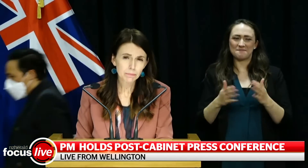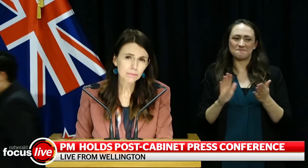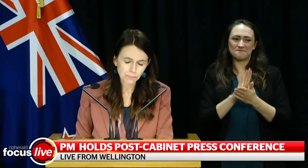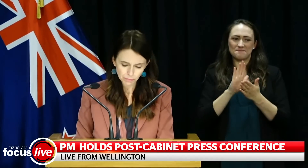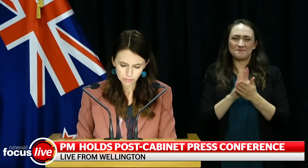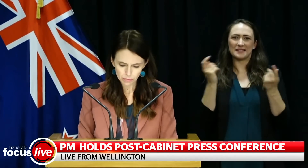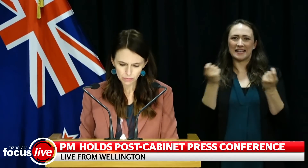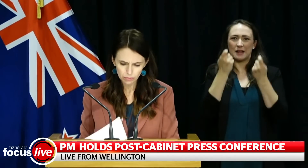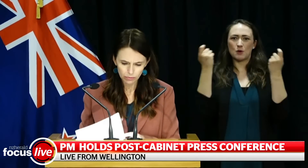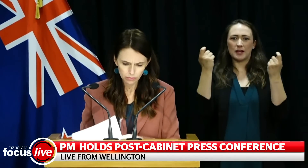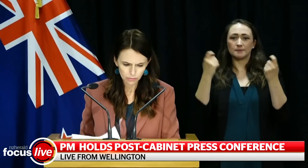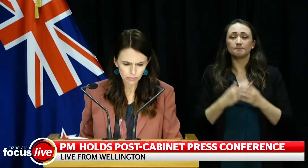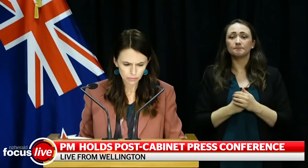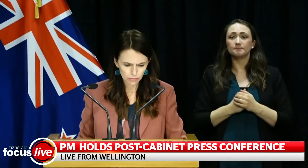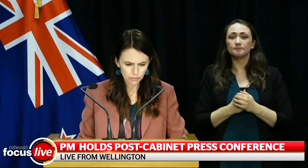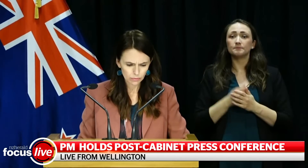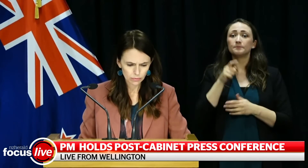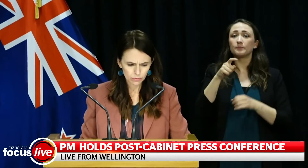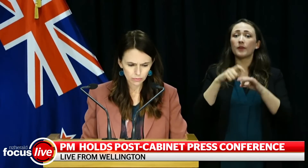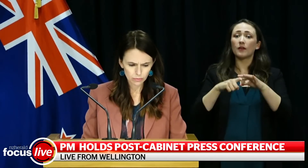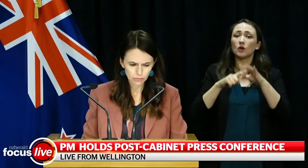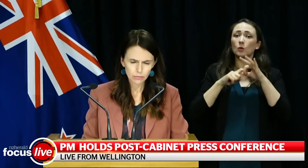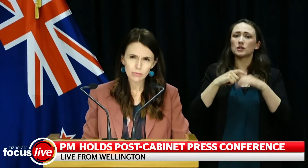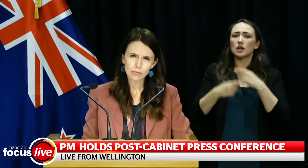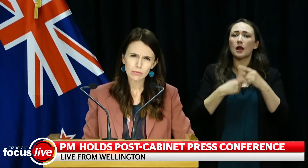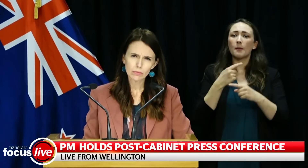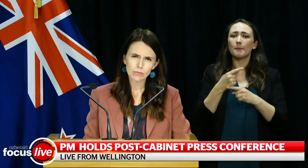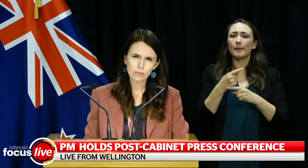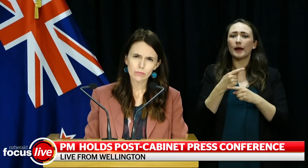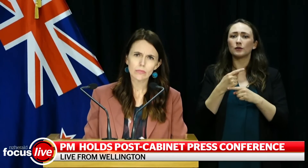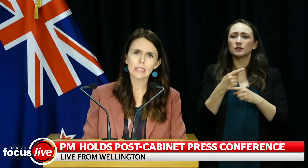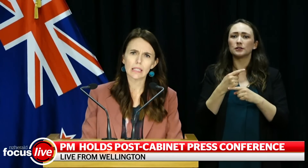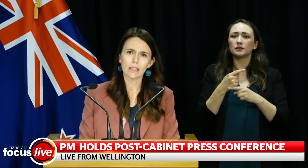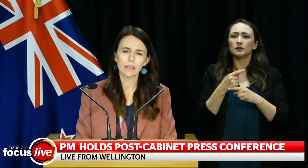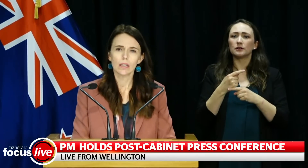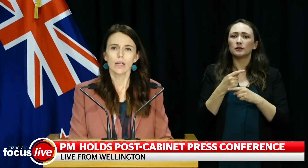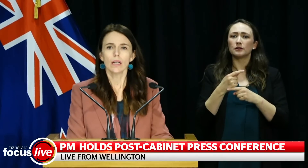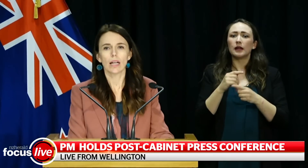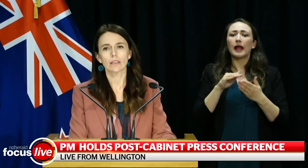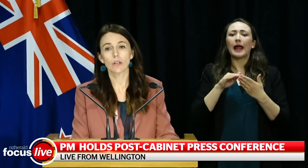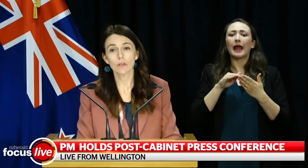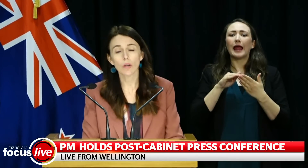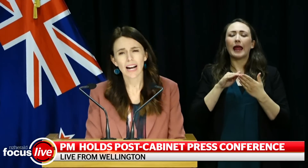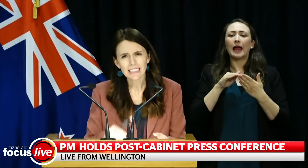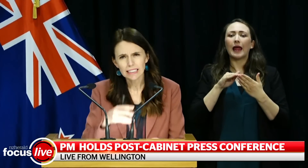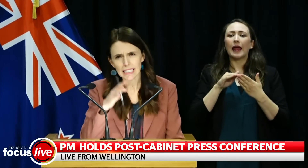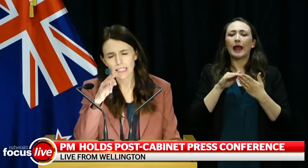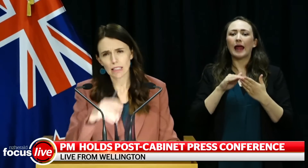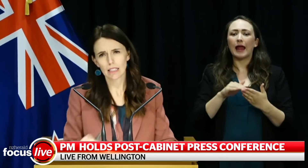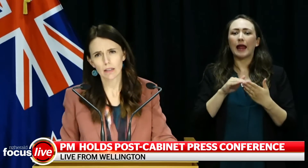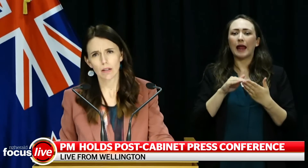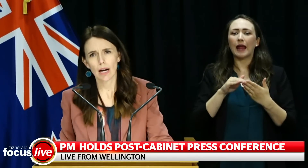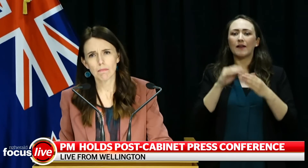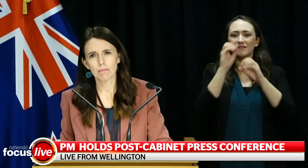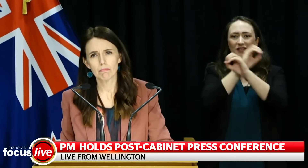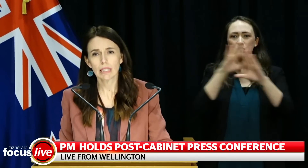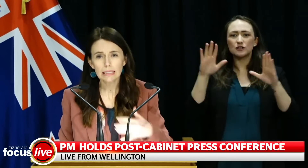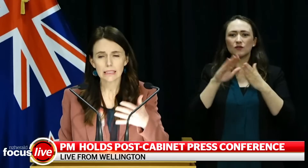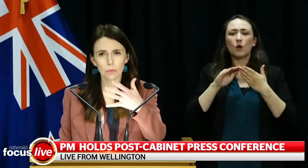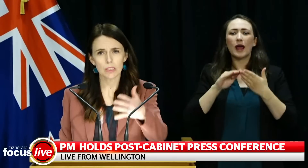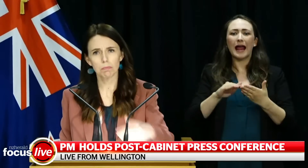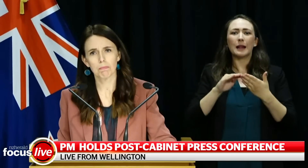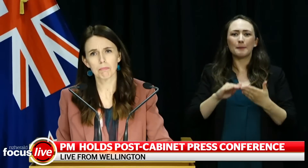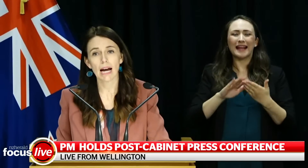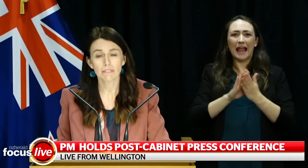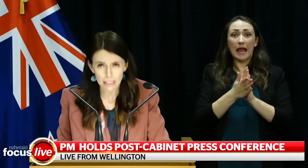an independent investigation into government contracts with visions of a helping hand? Yeah. So, look, I understand that the